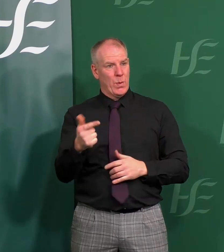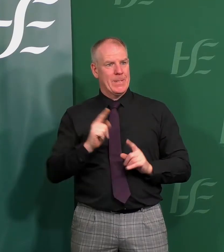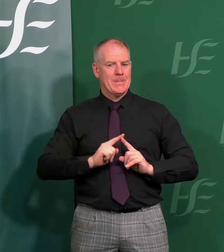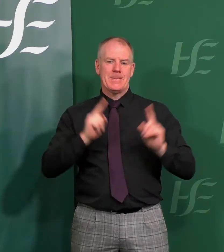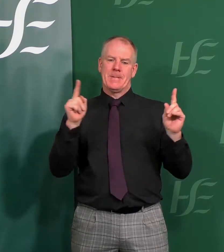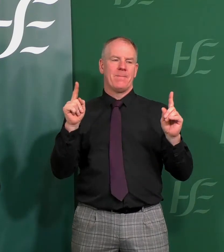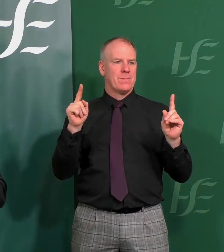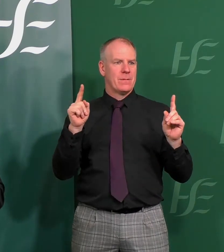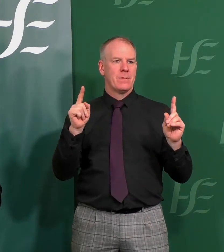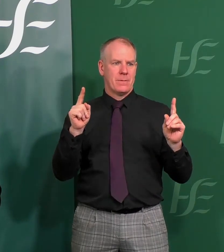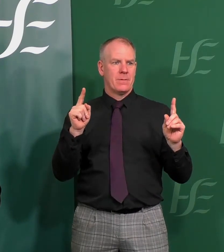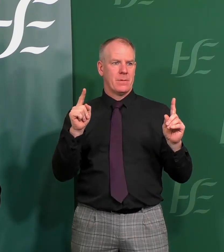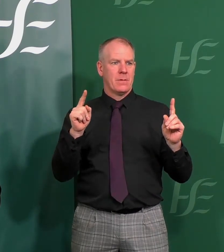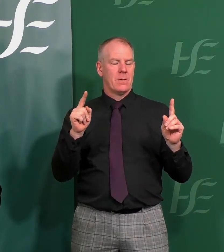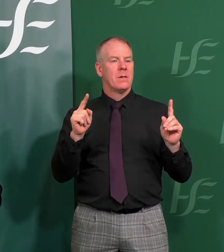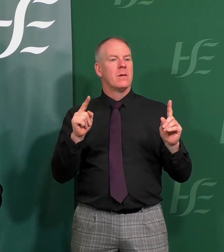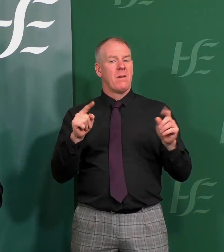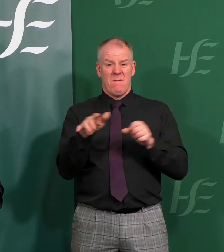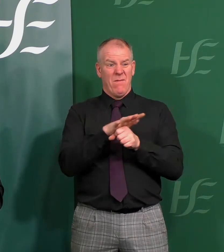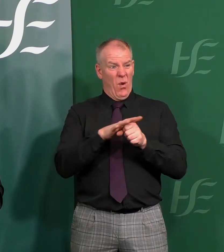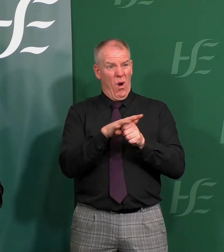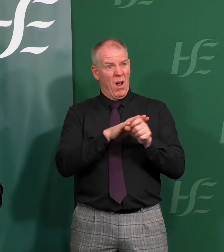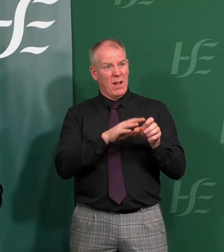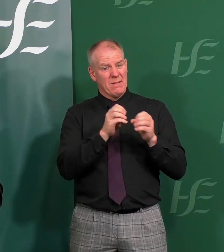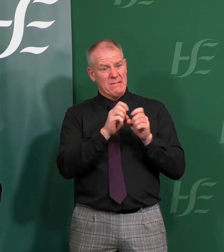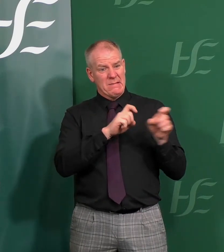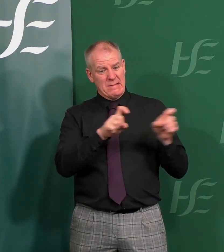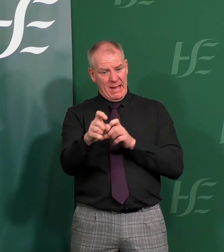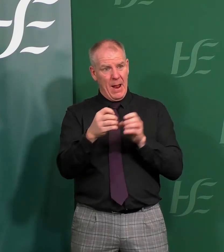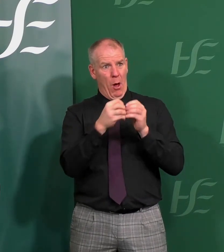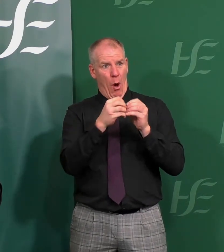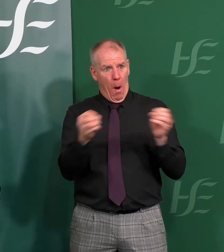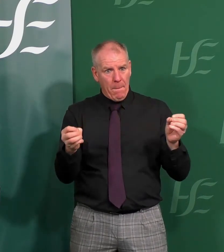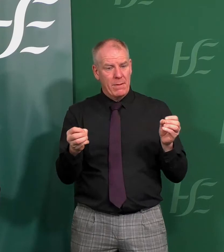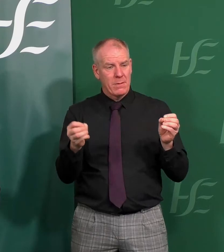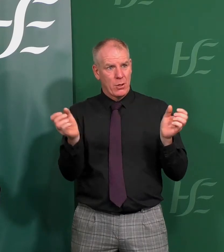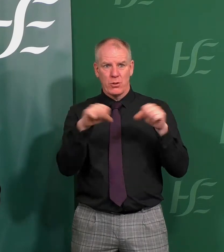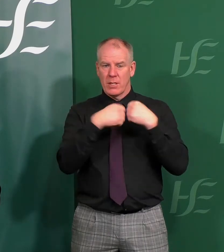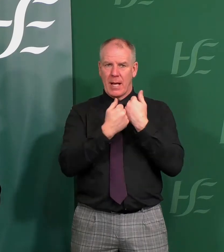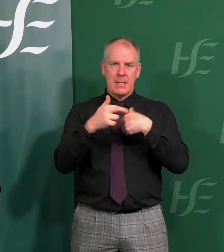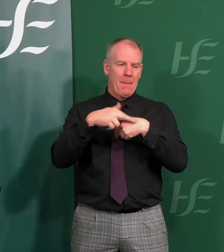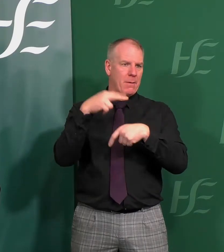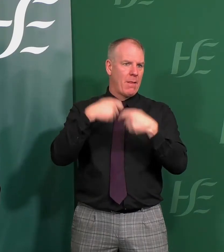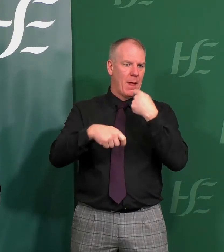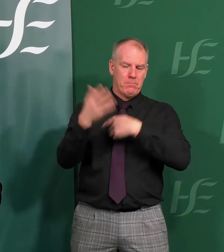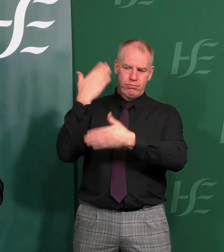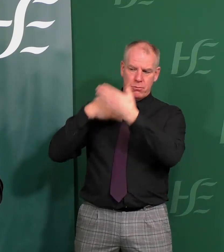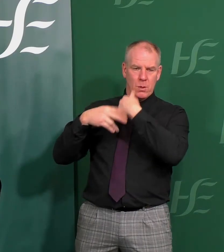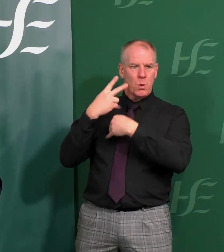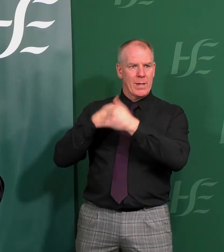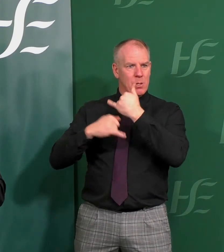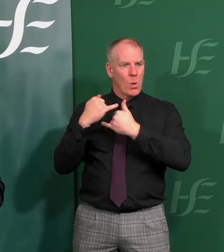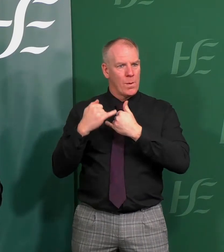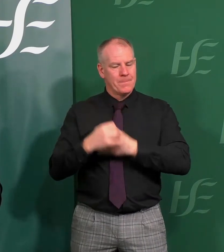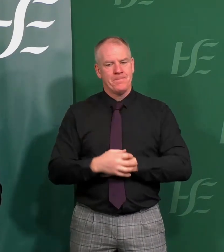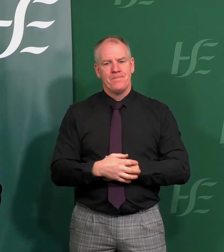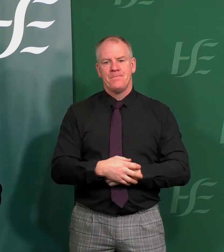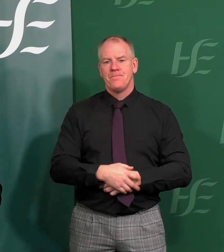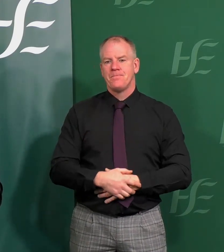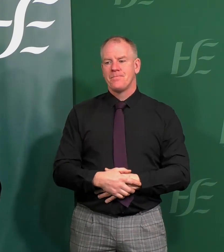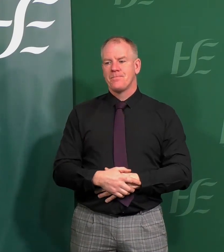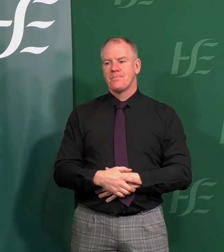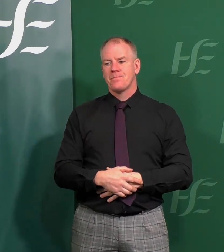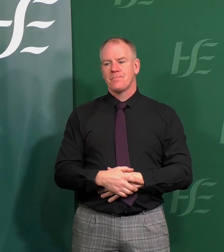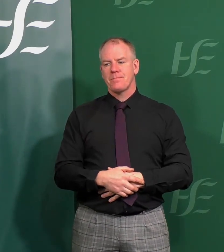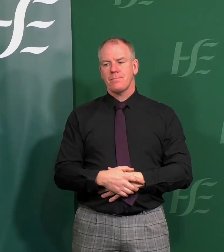economy primarily fully open and society much more open than it was at that time. And certainly